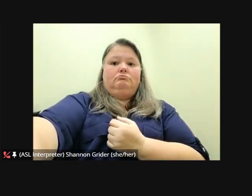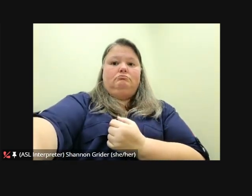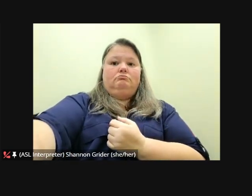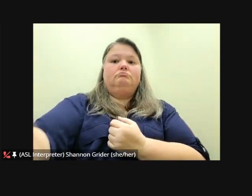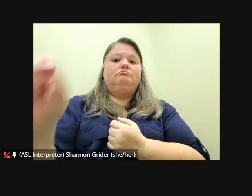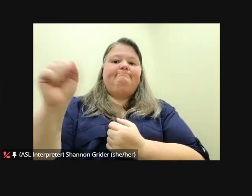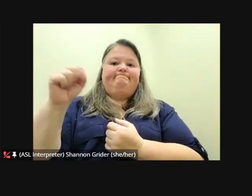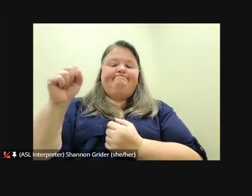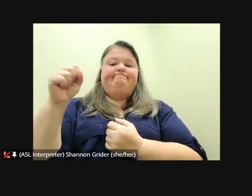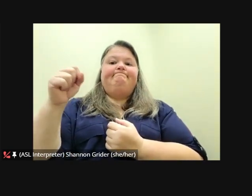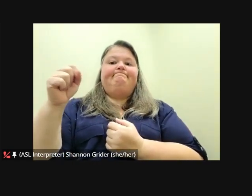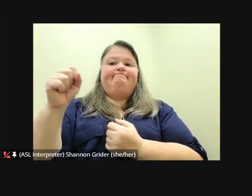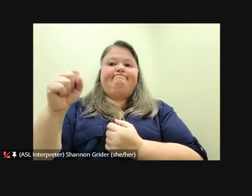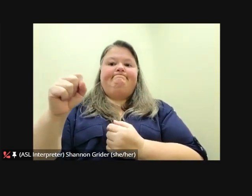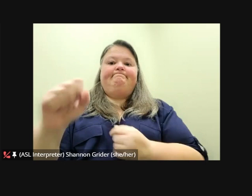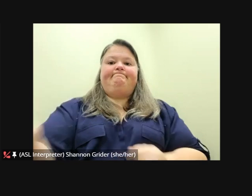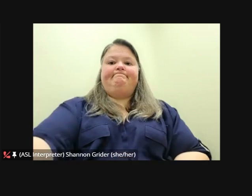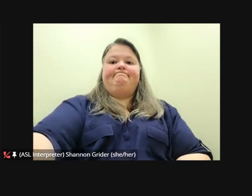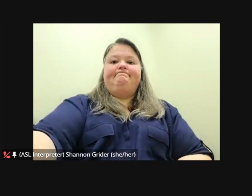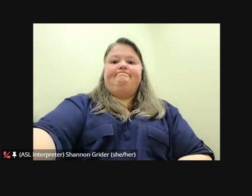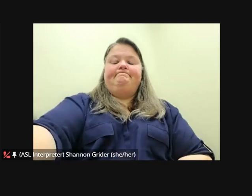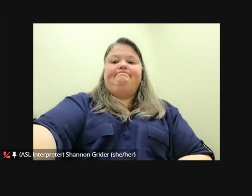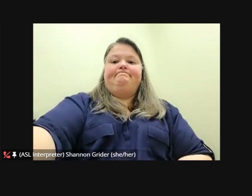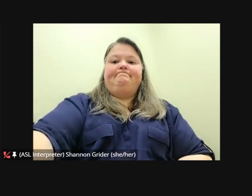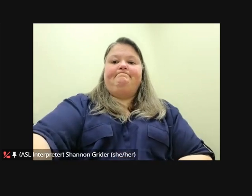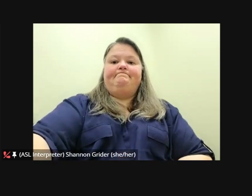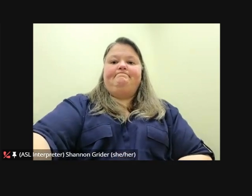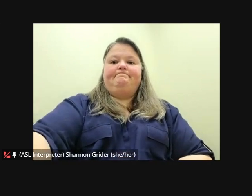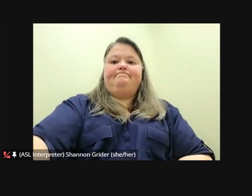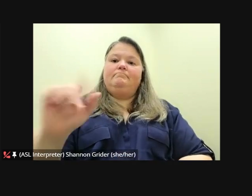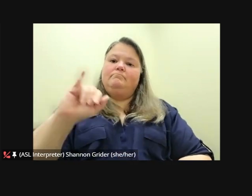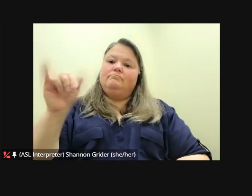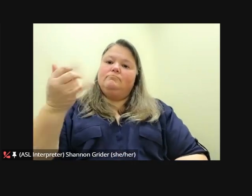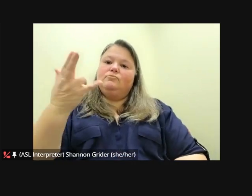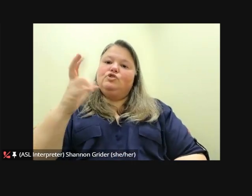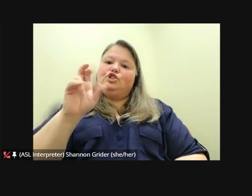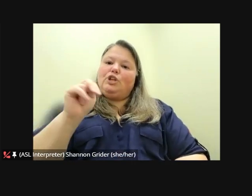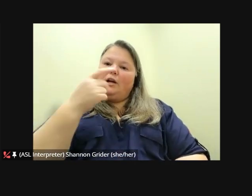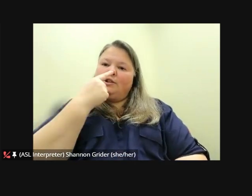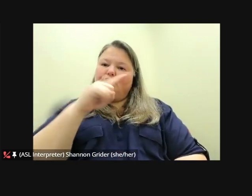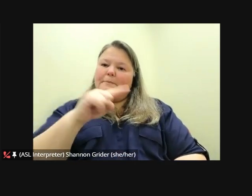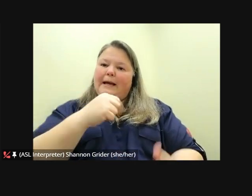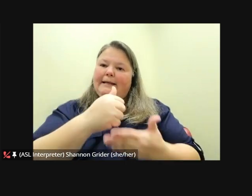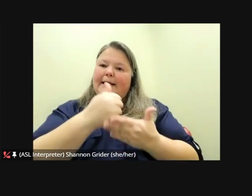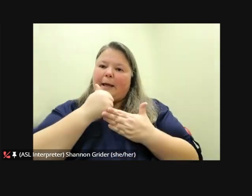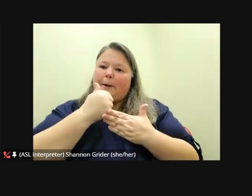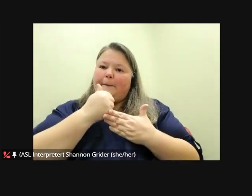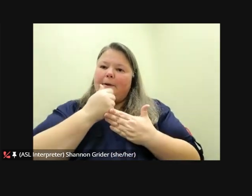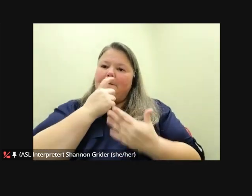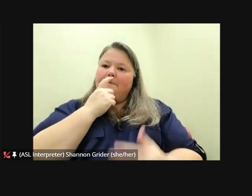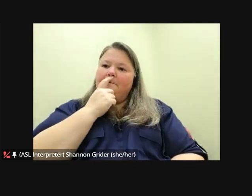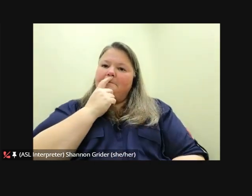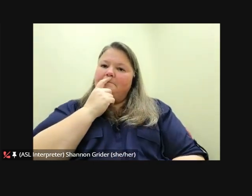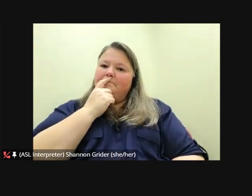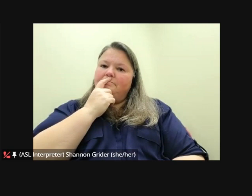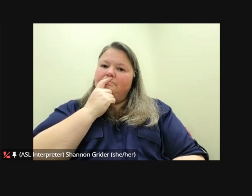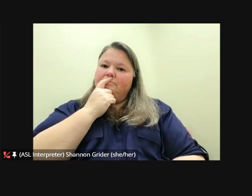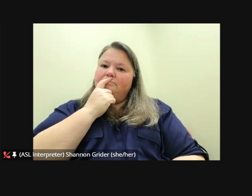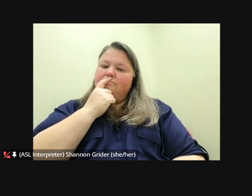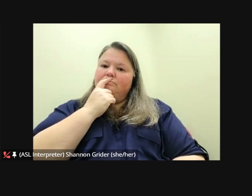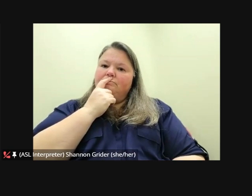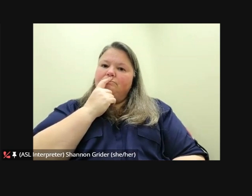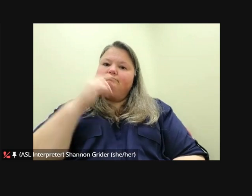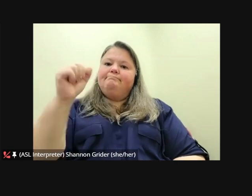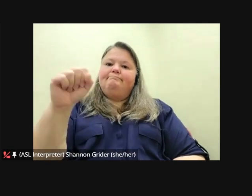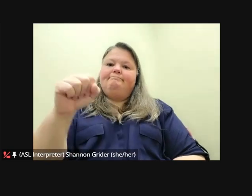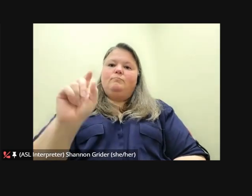Yes. John, if you're on, can you help with that? I made you a co-host. Yep, one. Thank